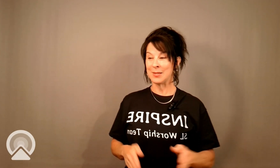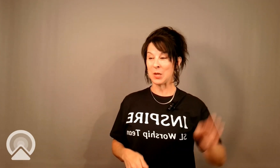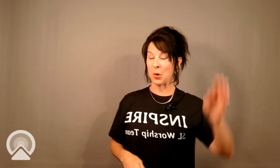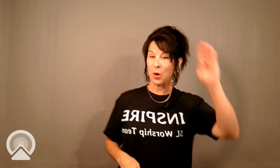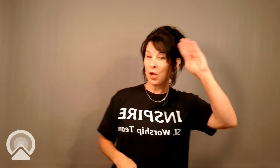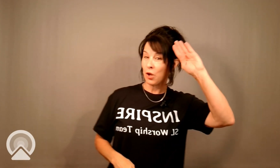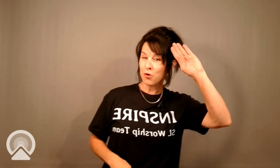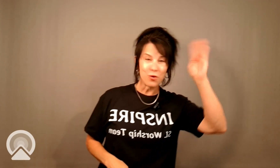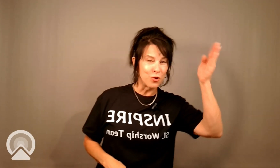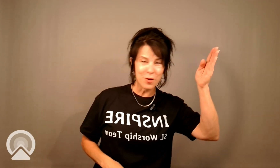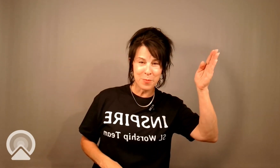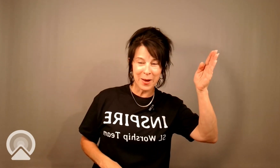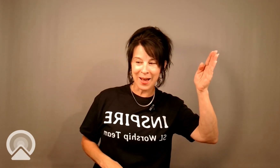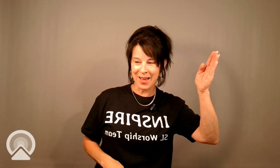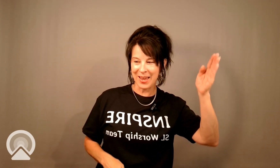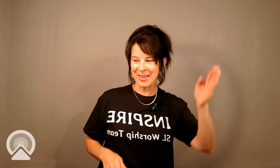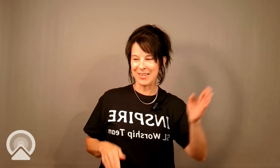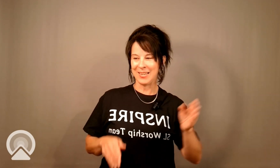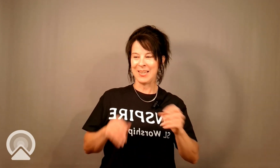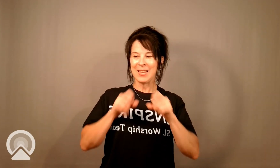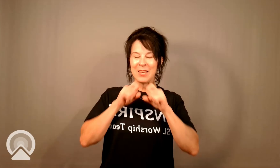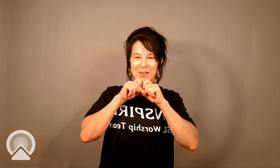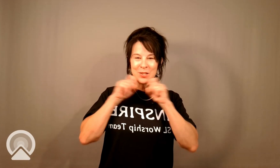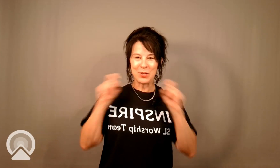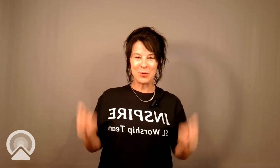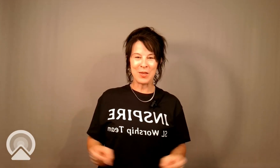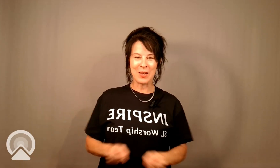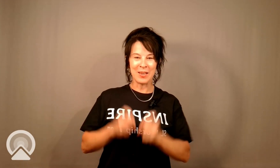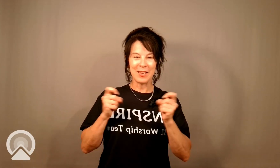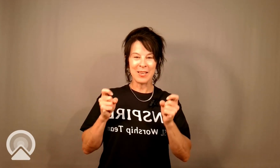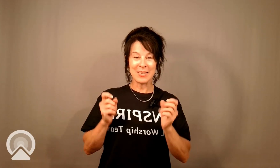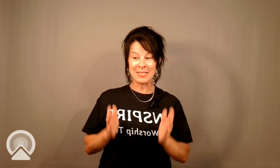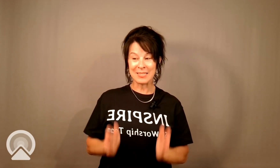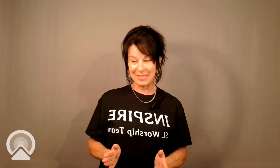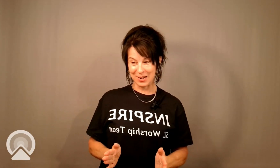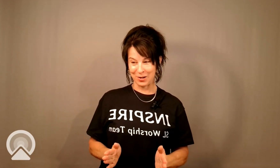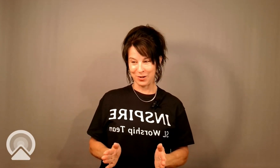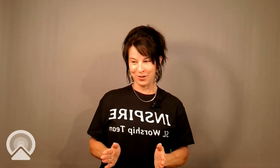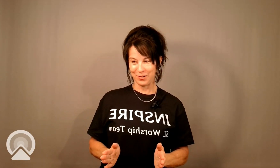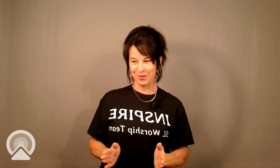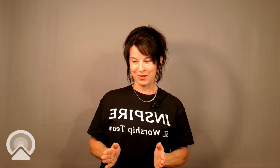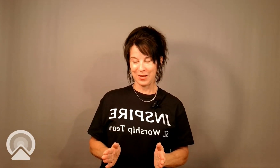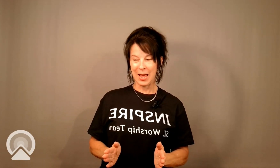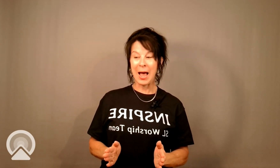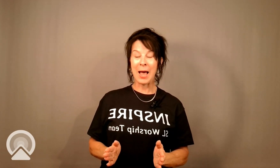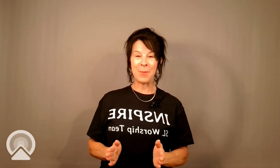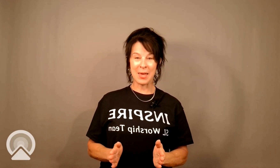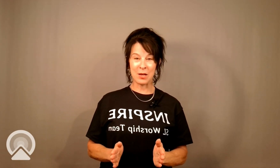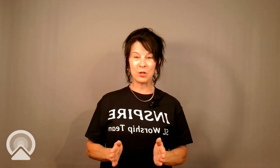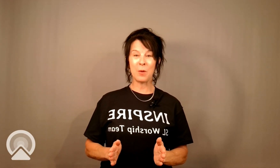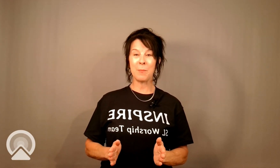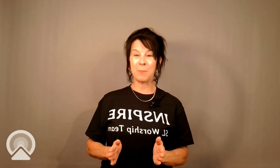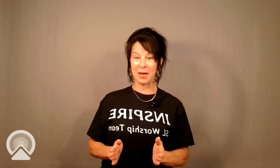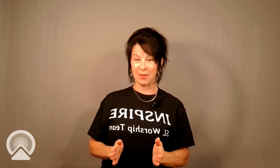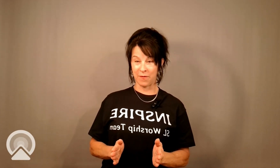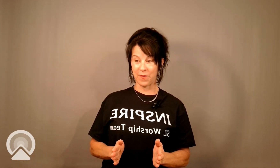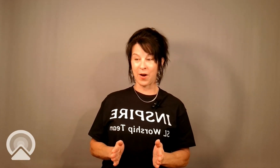So goodbye to the sinner. I'm held by the